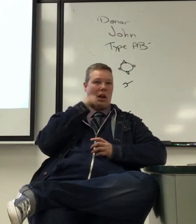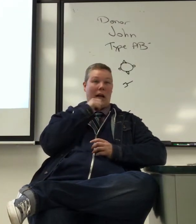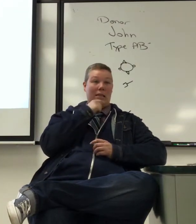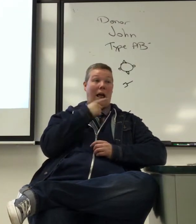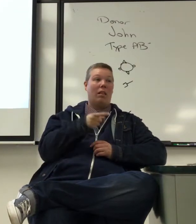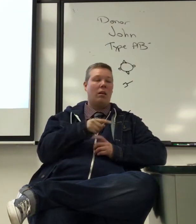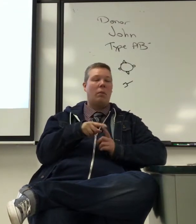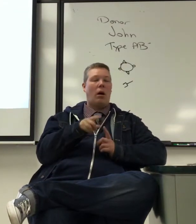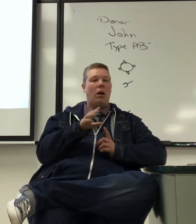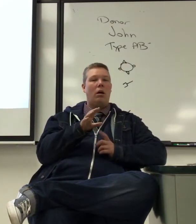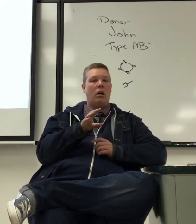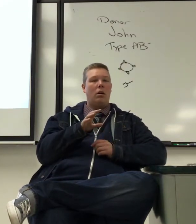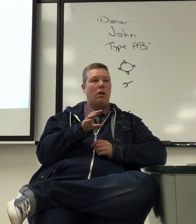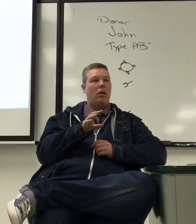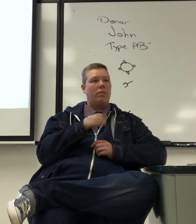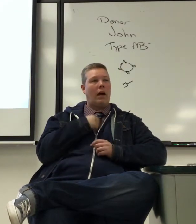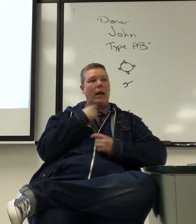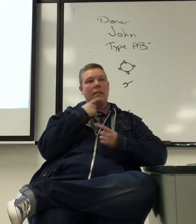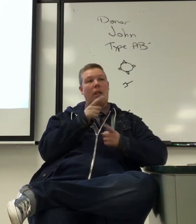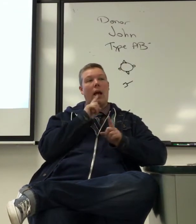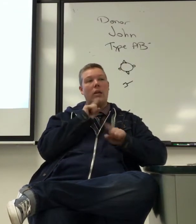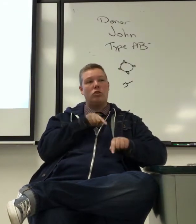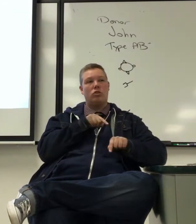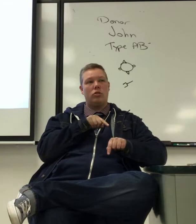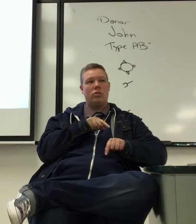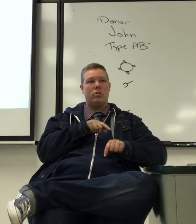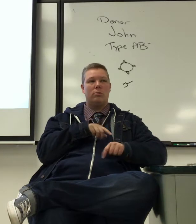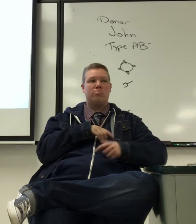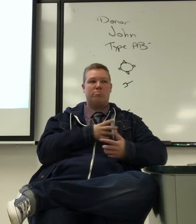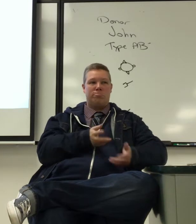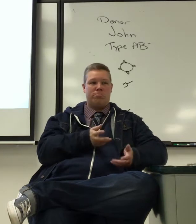answer and you're wrong, you can't deny it.